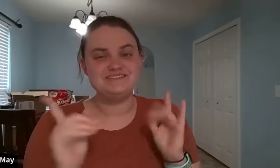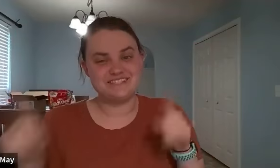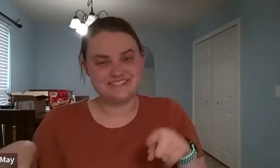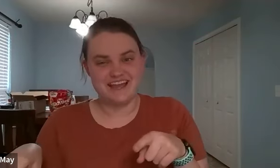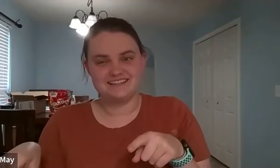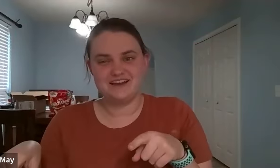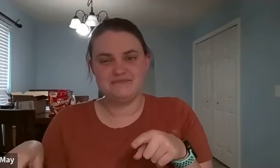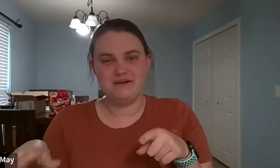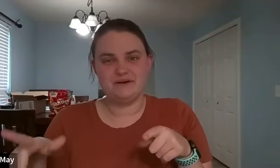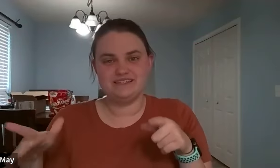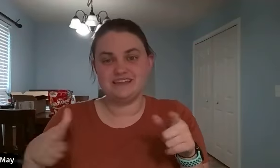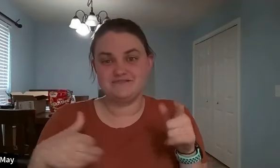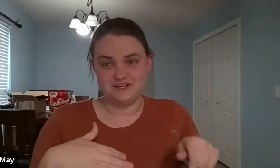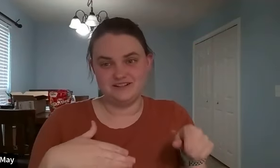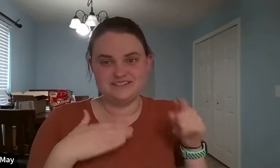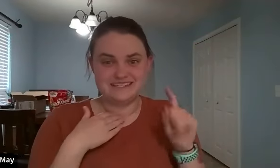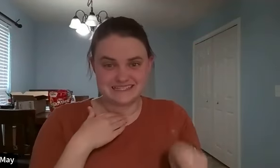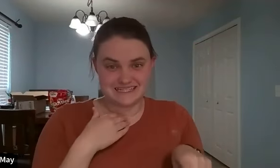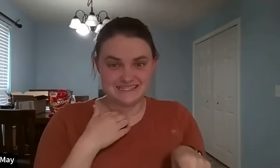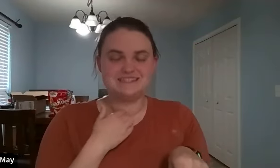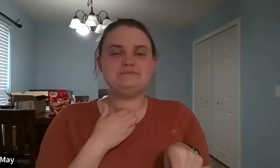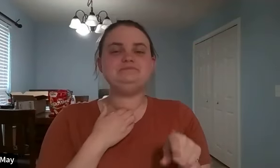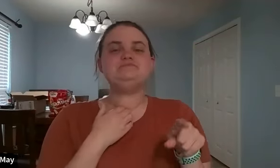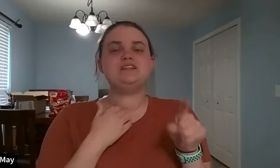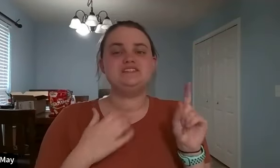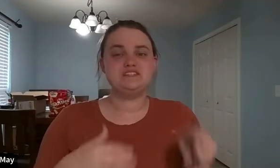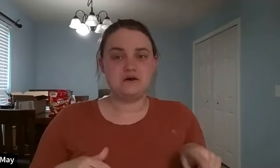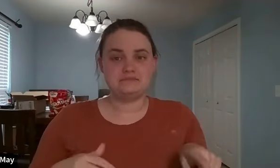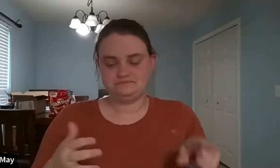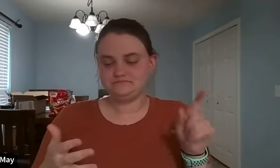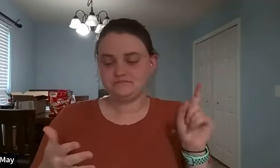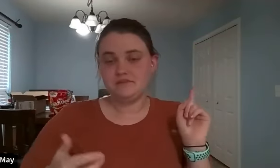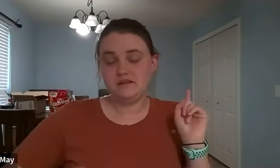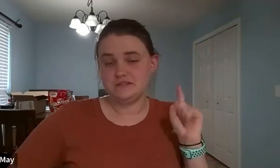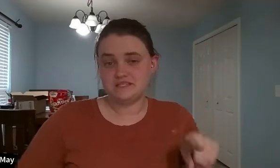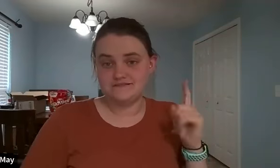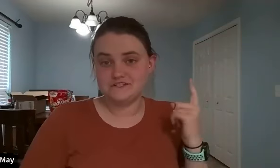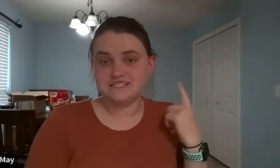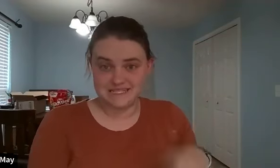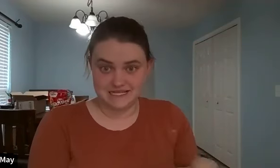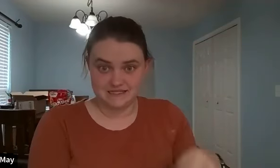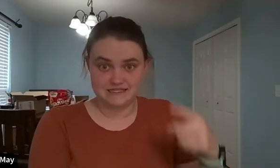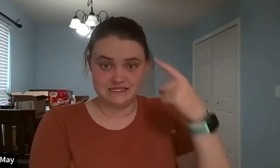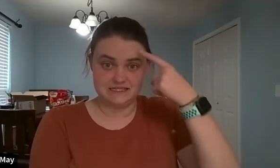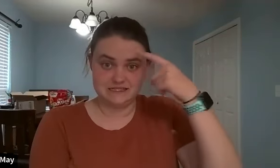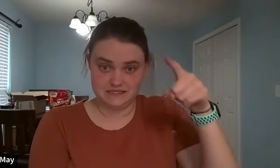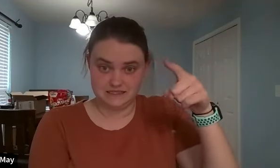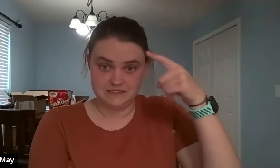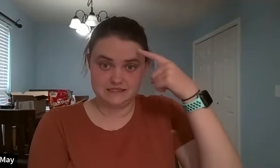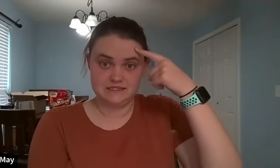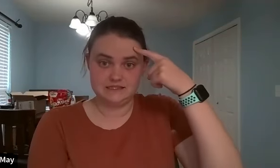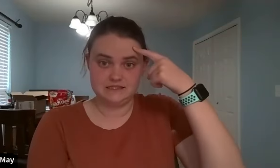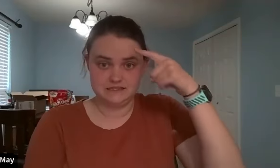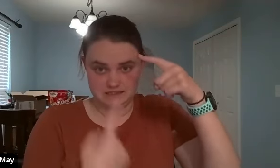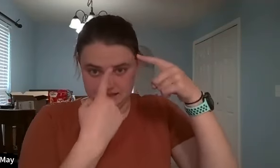just asked, what's the sign for dollars and cents? So the sign for cents is cents. So